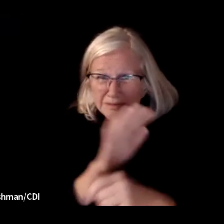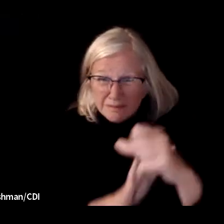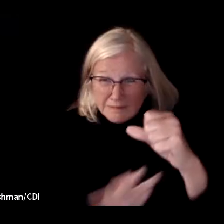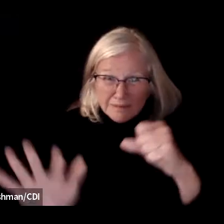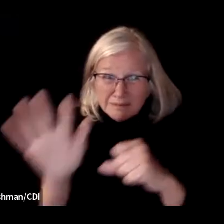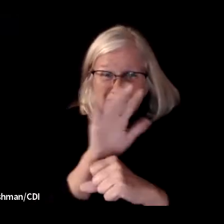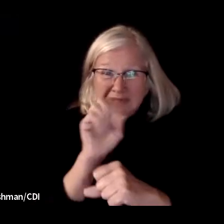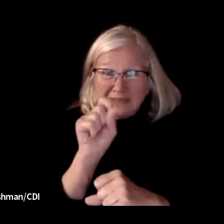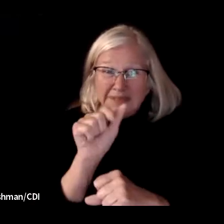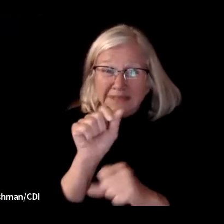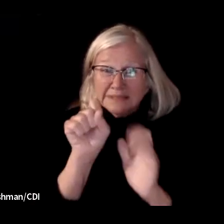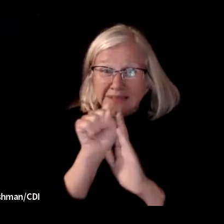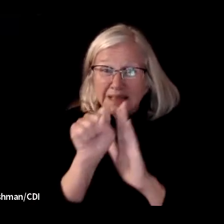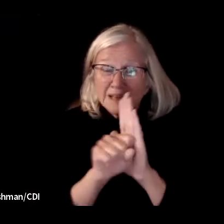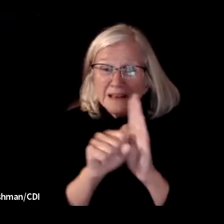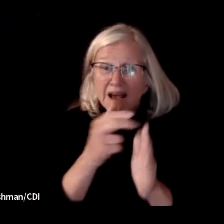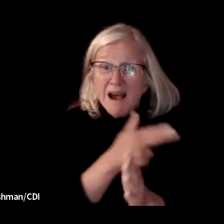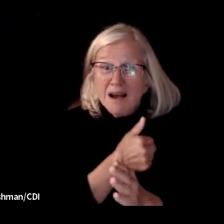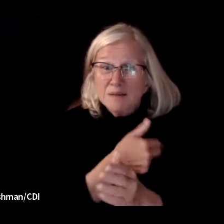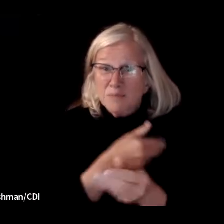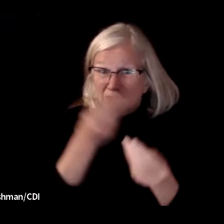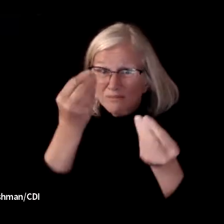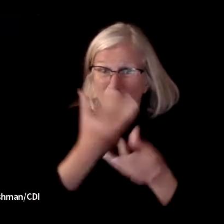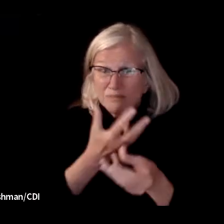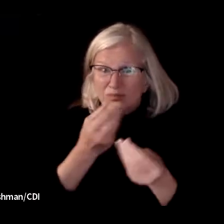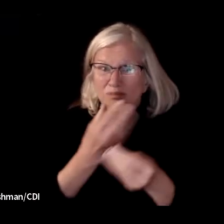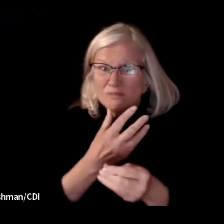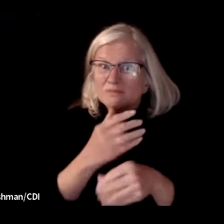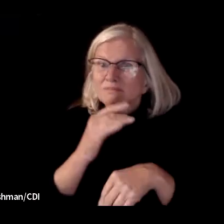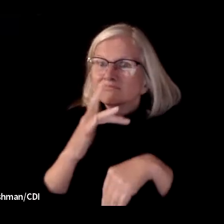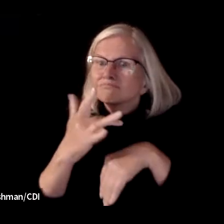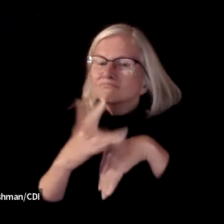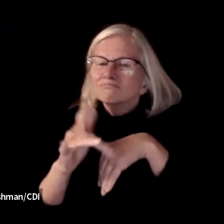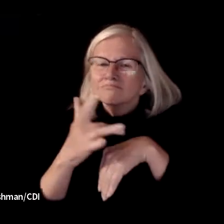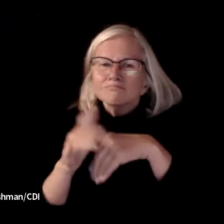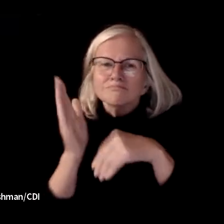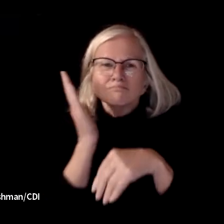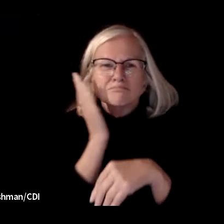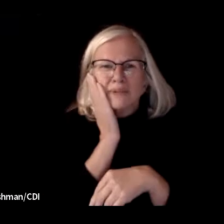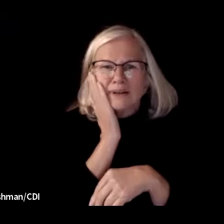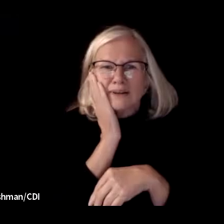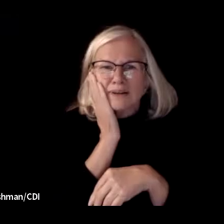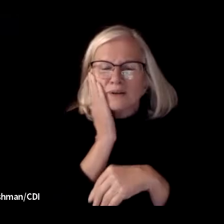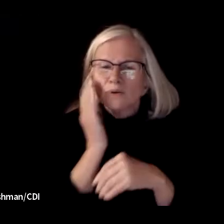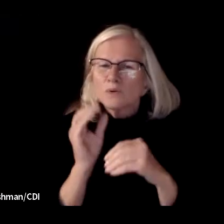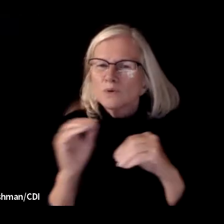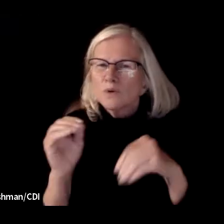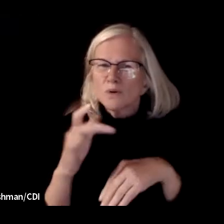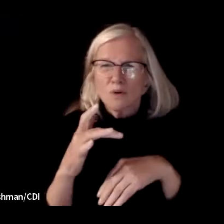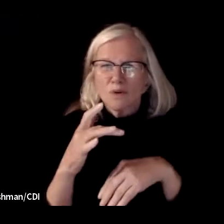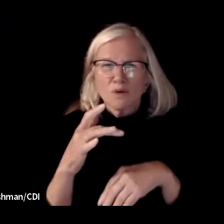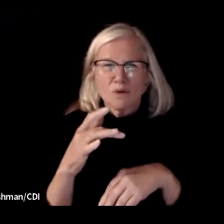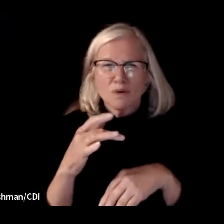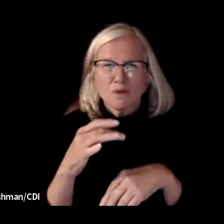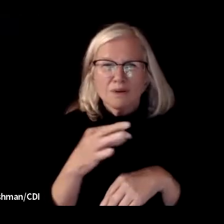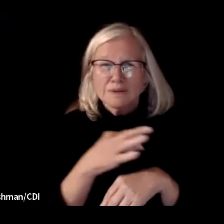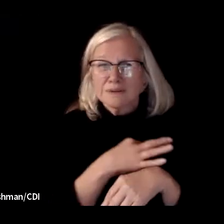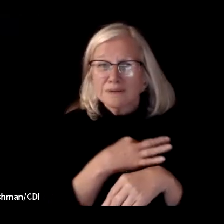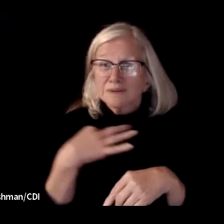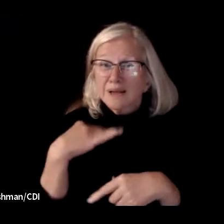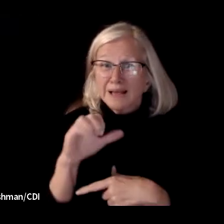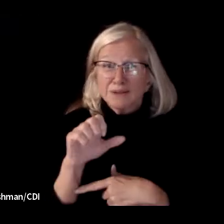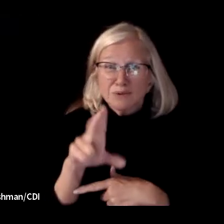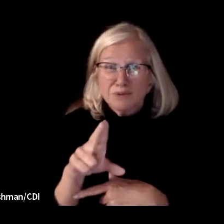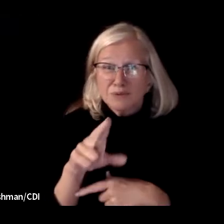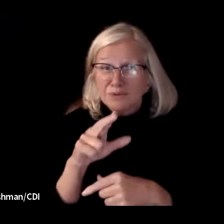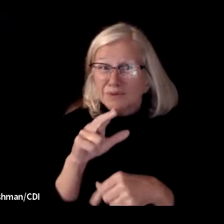have 0 available adult medical surgical beds and 0 adult ICU beds available during this latest surge. And